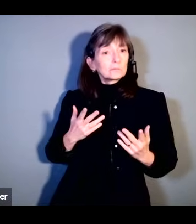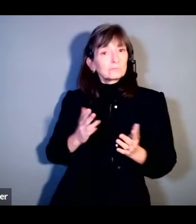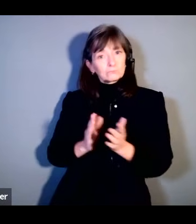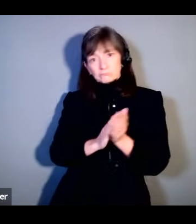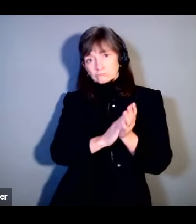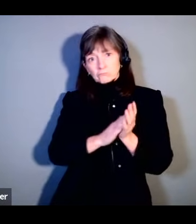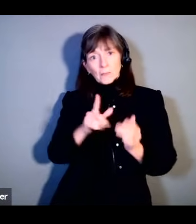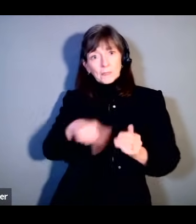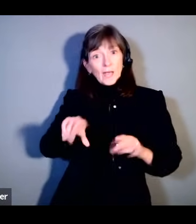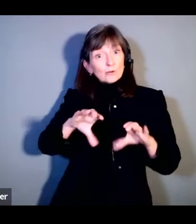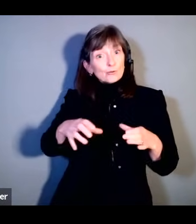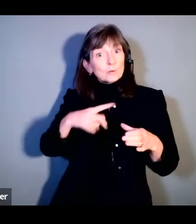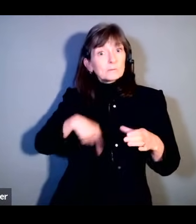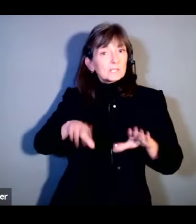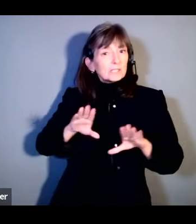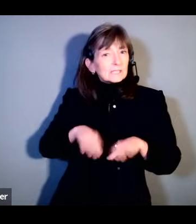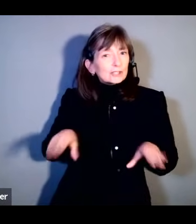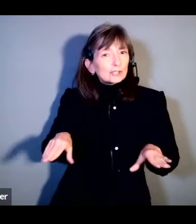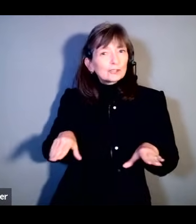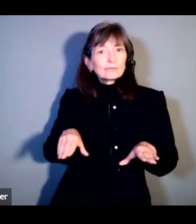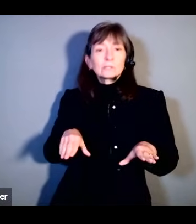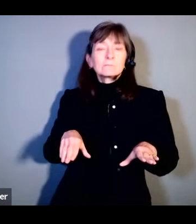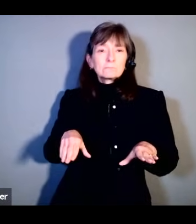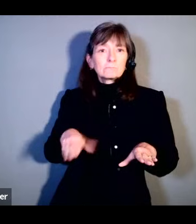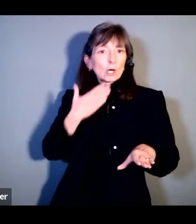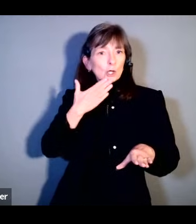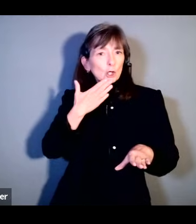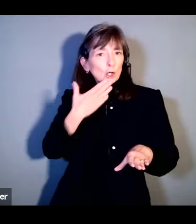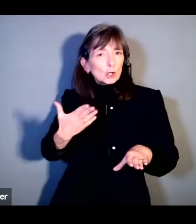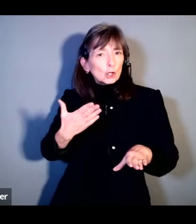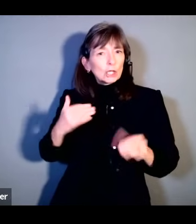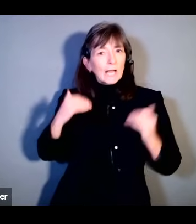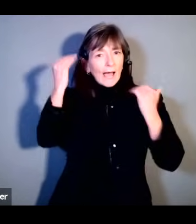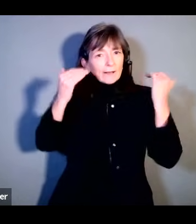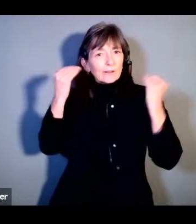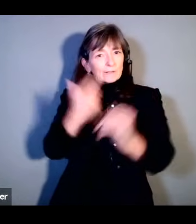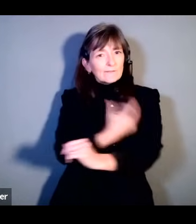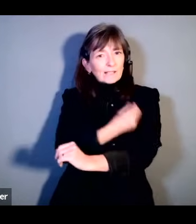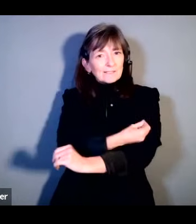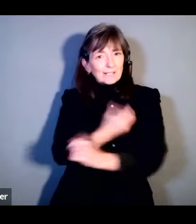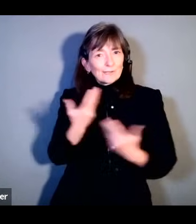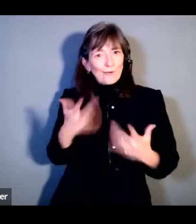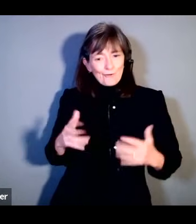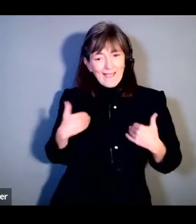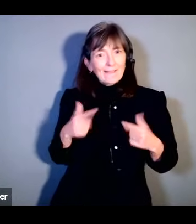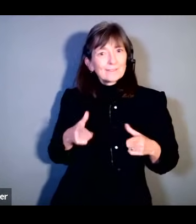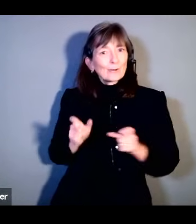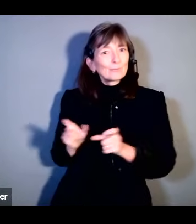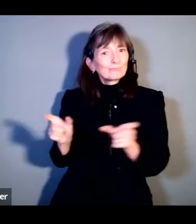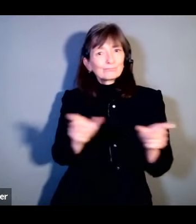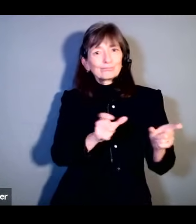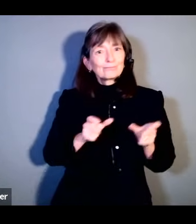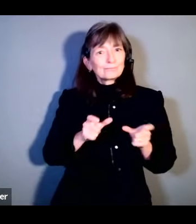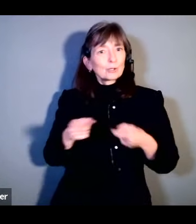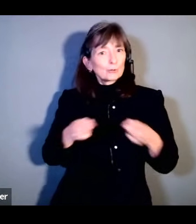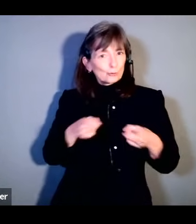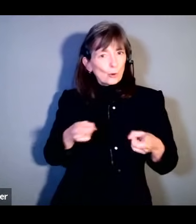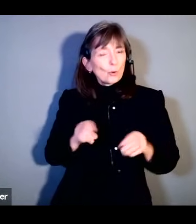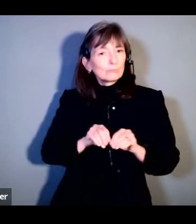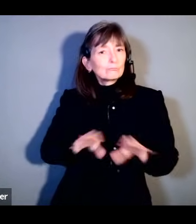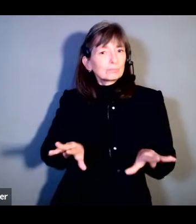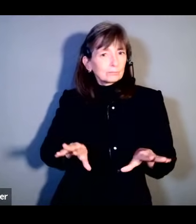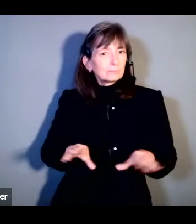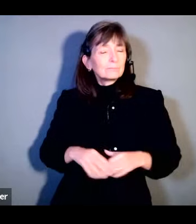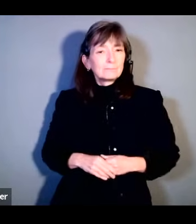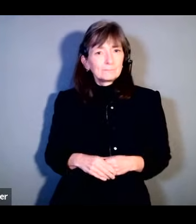of children especially had a well-vaccinated group of adults around them, and I think that went a long way to help prevent the